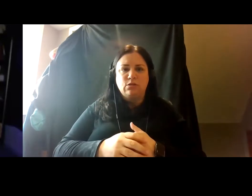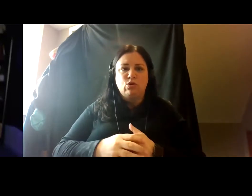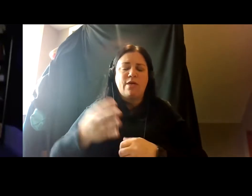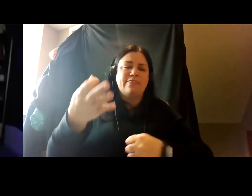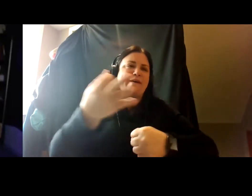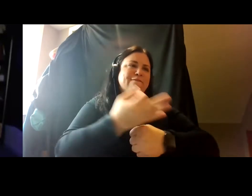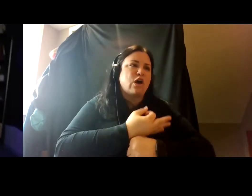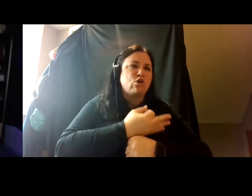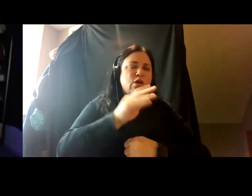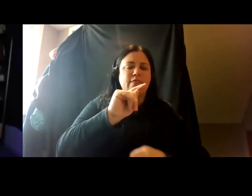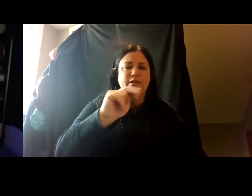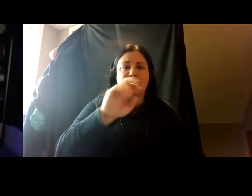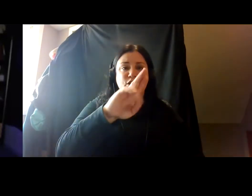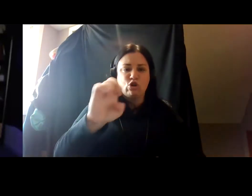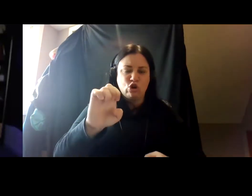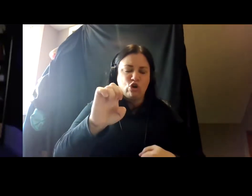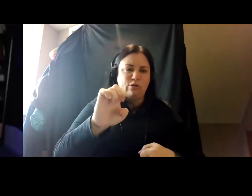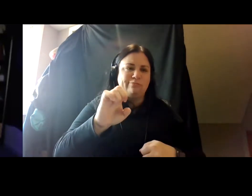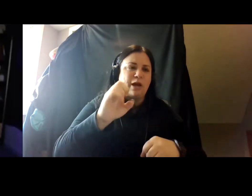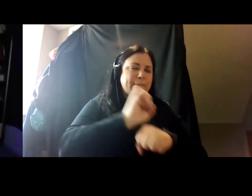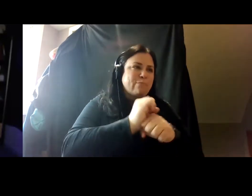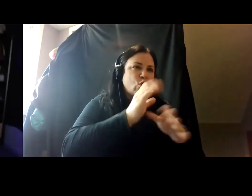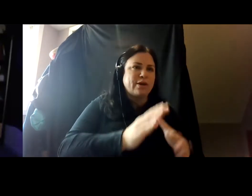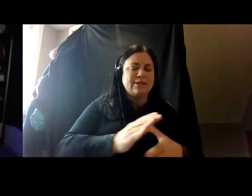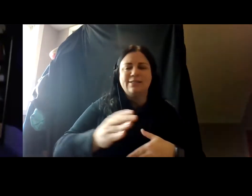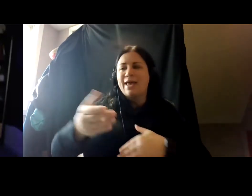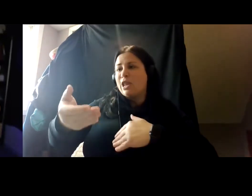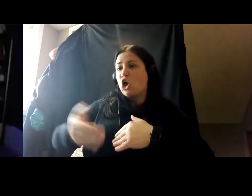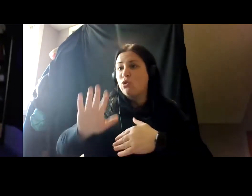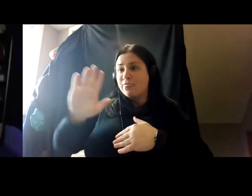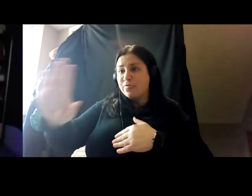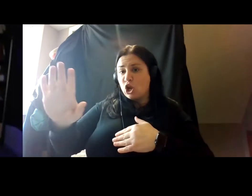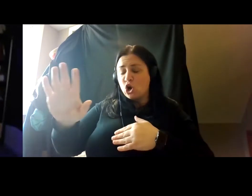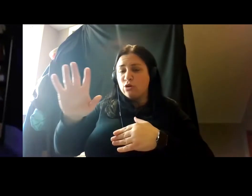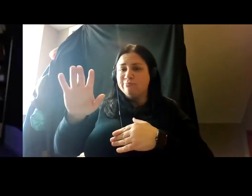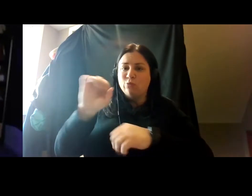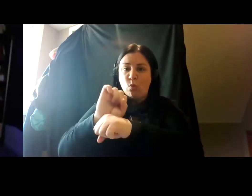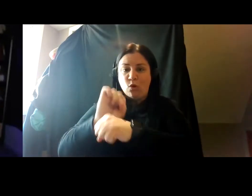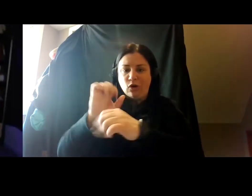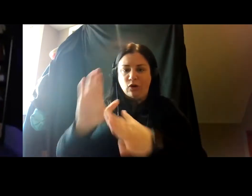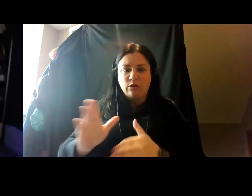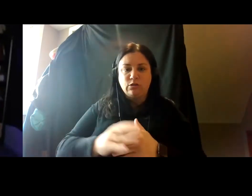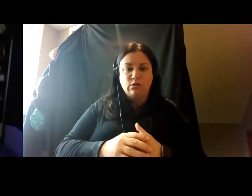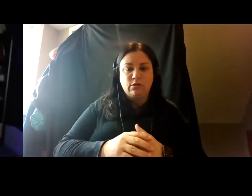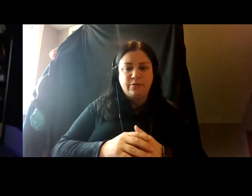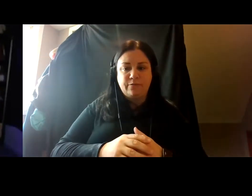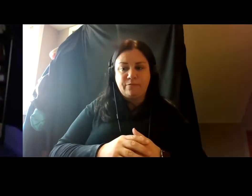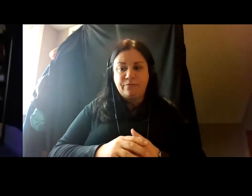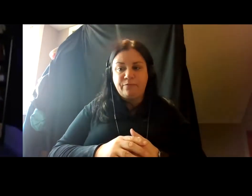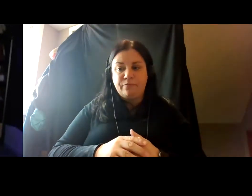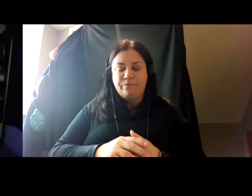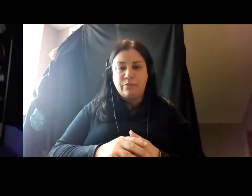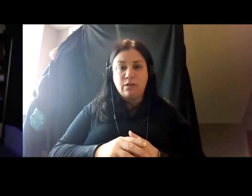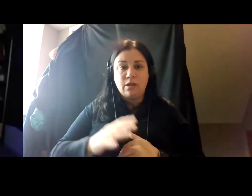10-year employees that they're paying more, and they kept all the Alltel. This doesn't mean anything to you, I know. But what that did for me is, it's